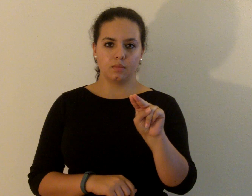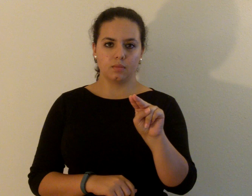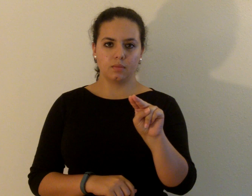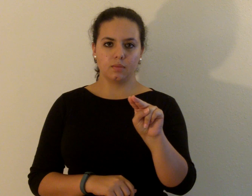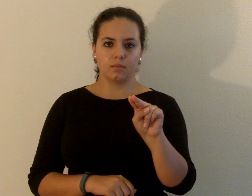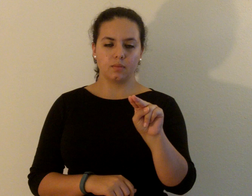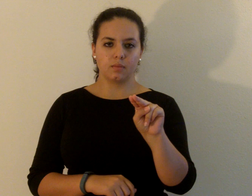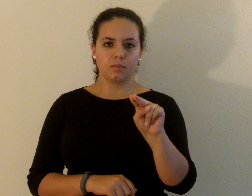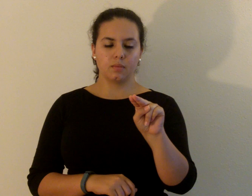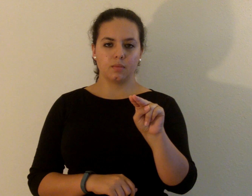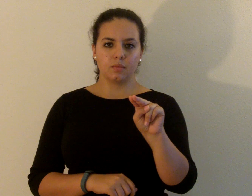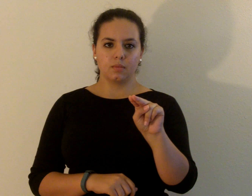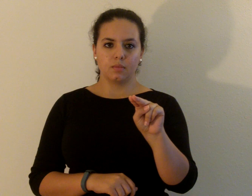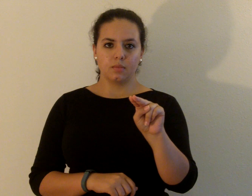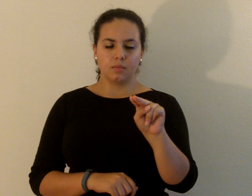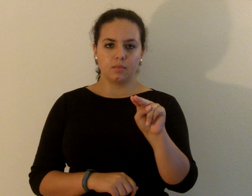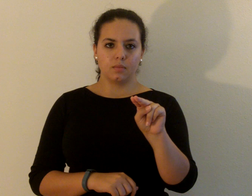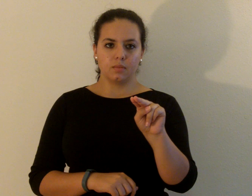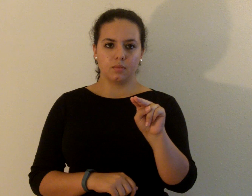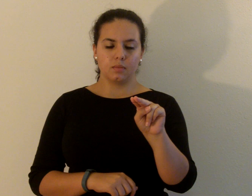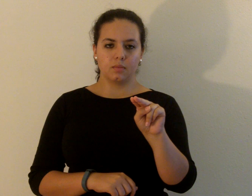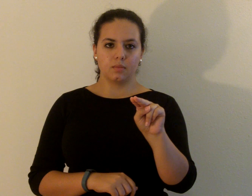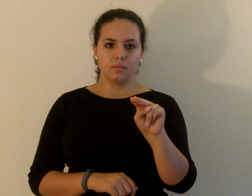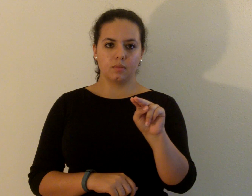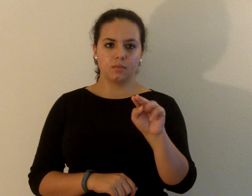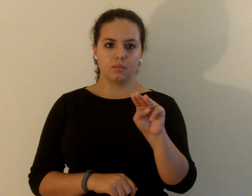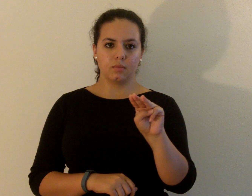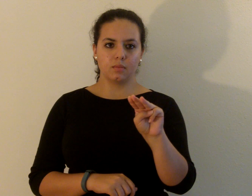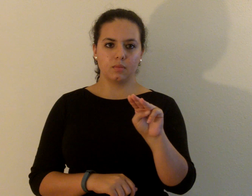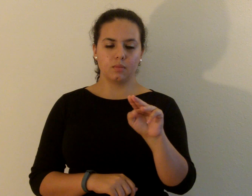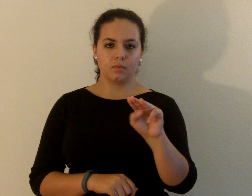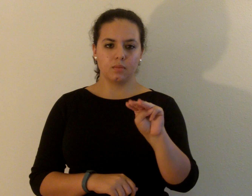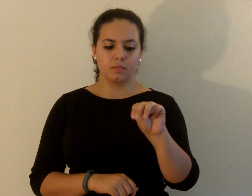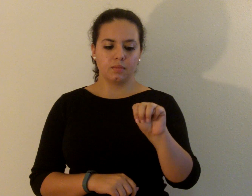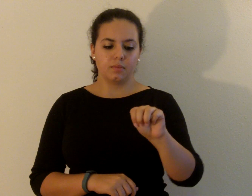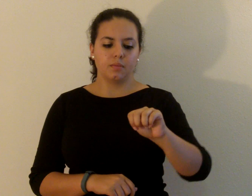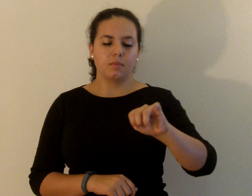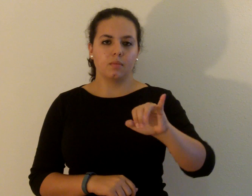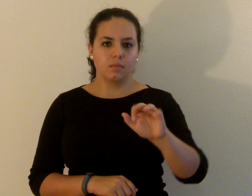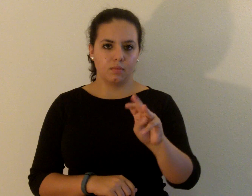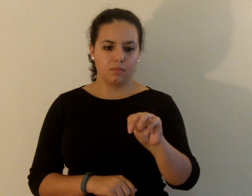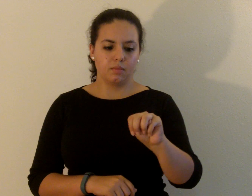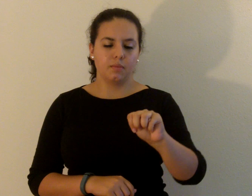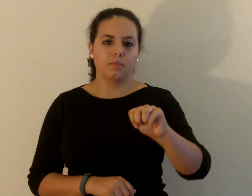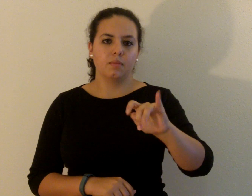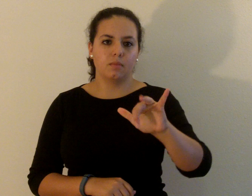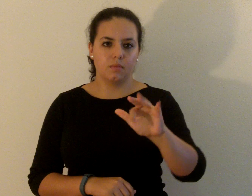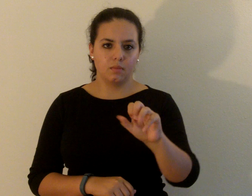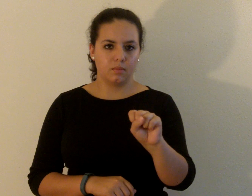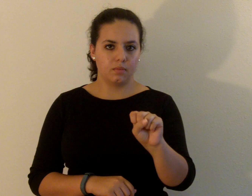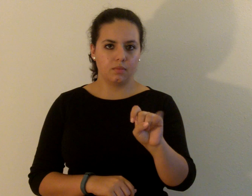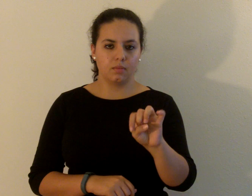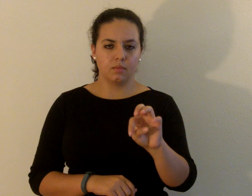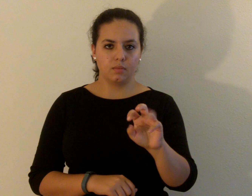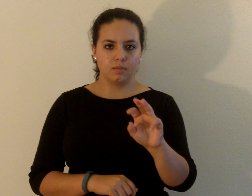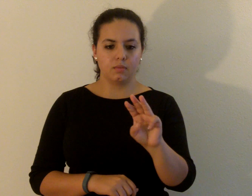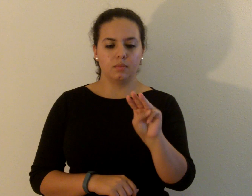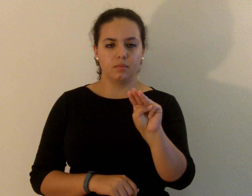N. This is how they are signed. You trip over yourself. You cannot sign this way. It's too awkward.